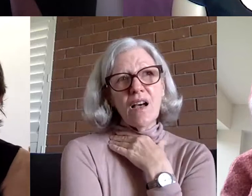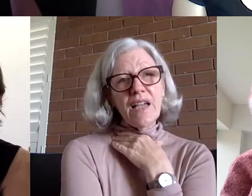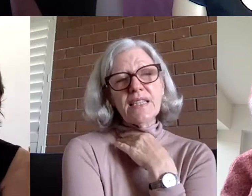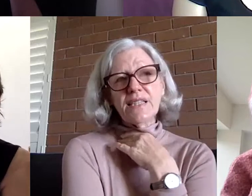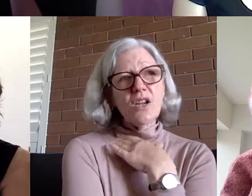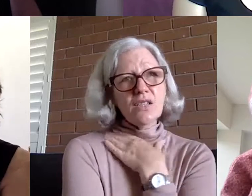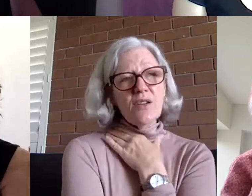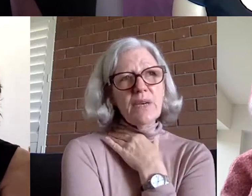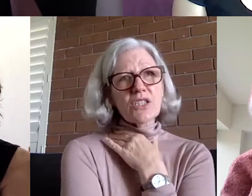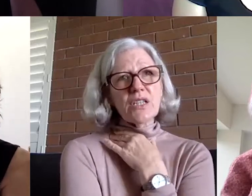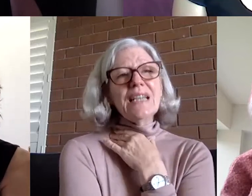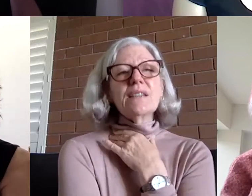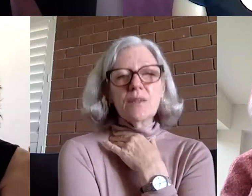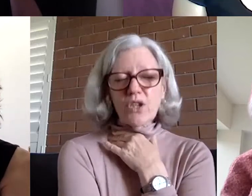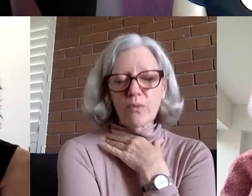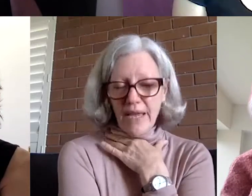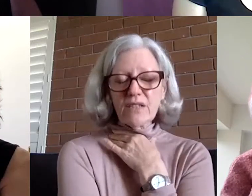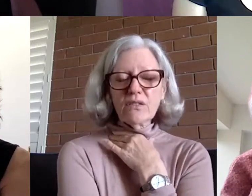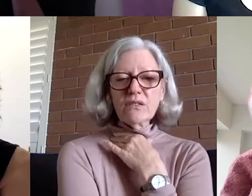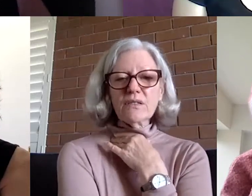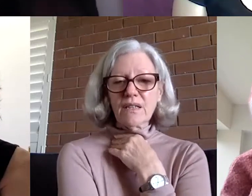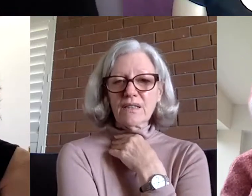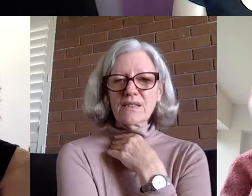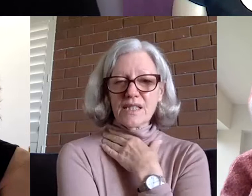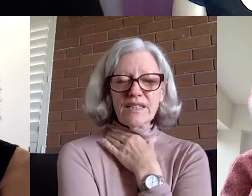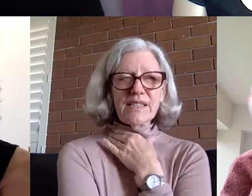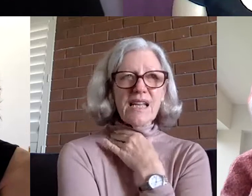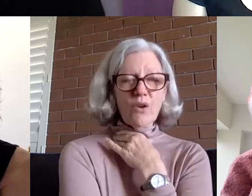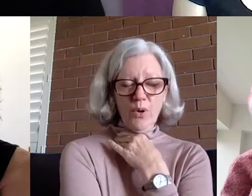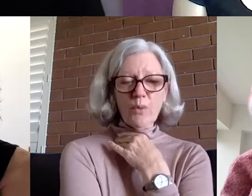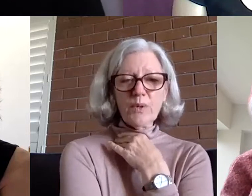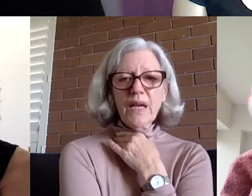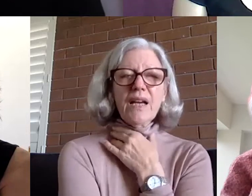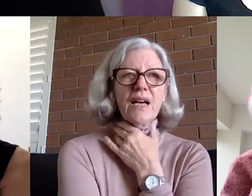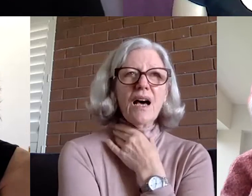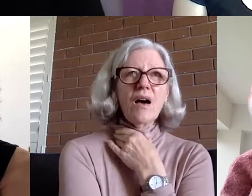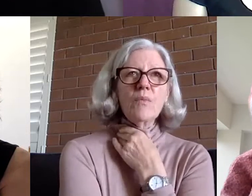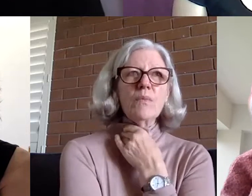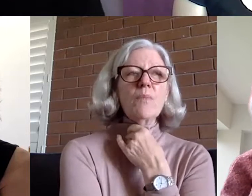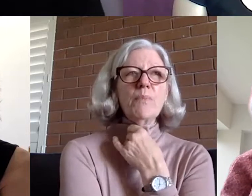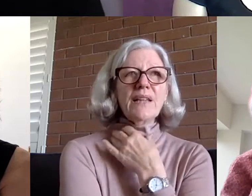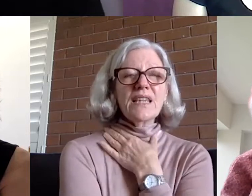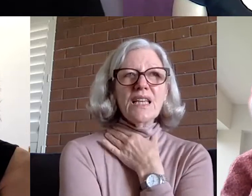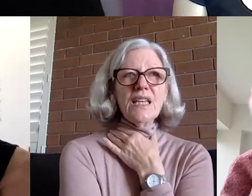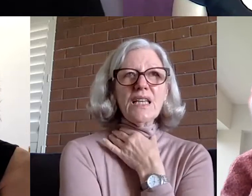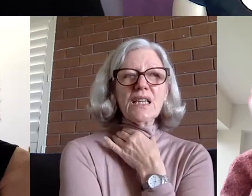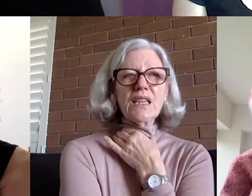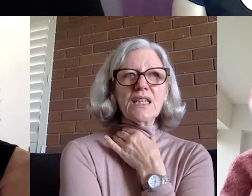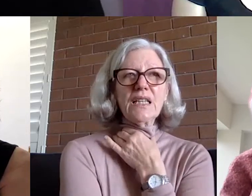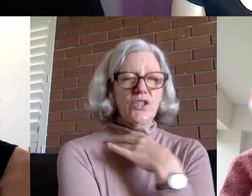signs, it's not so much that the grammatical signs are a problem. but in